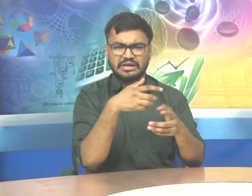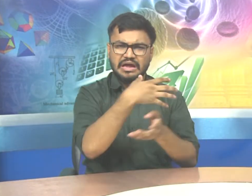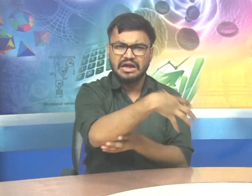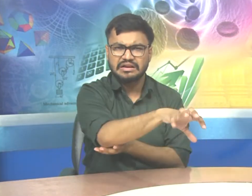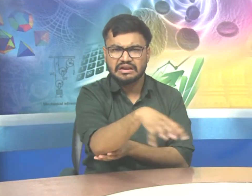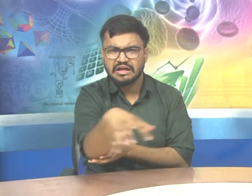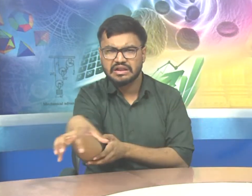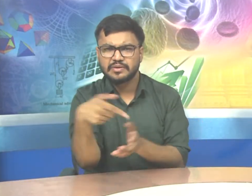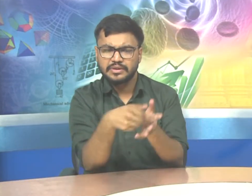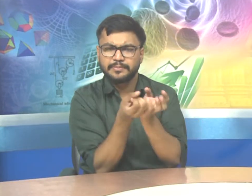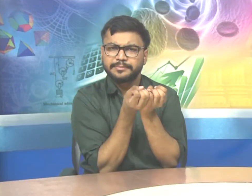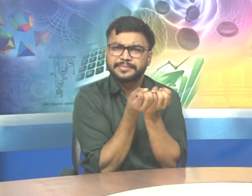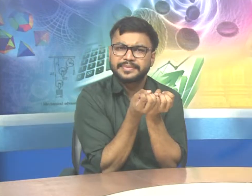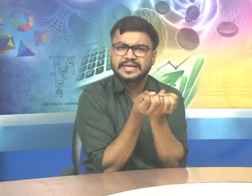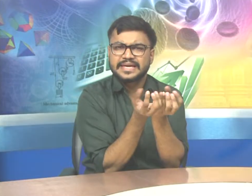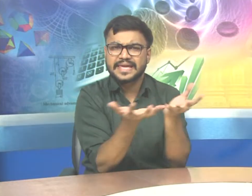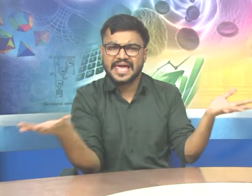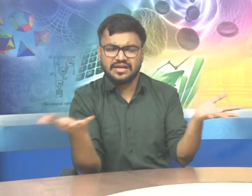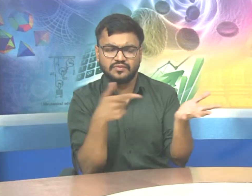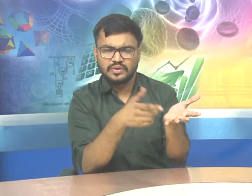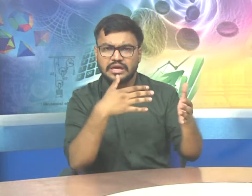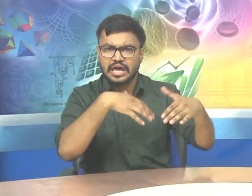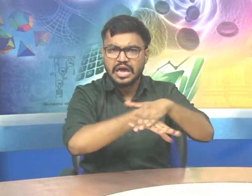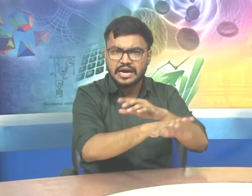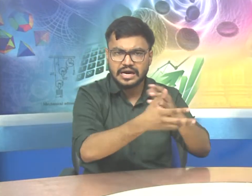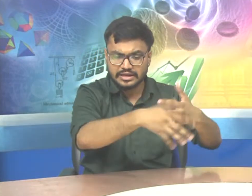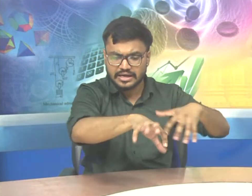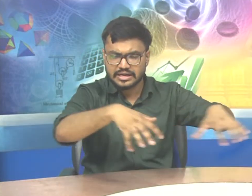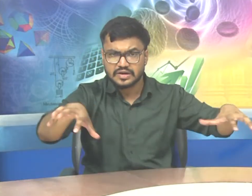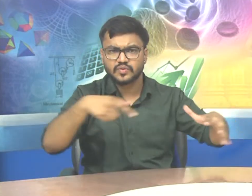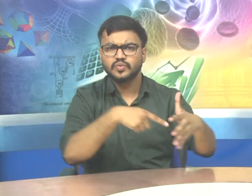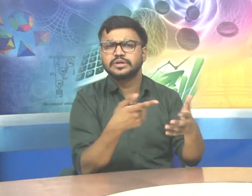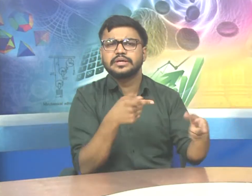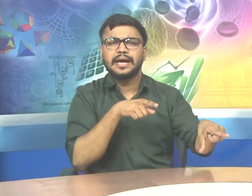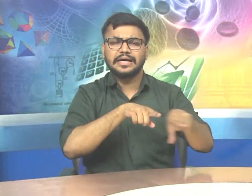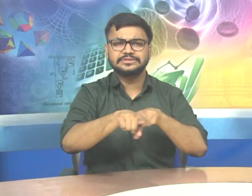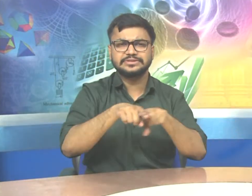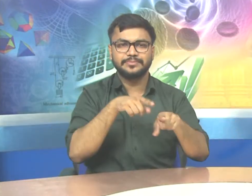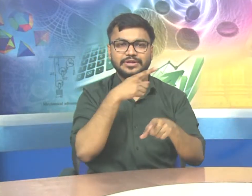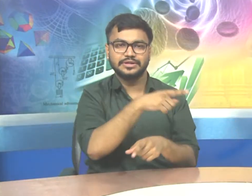So we can conclude that energy exists in many forms